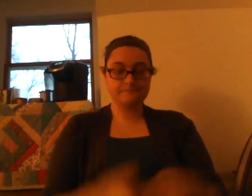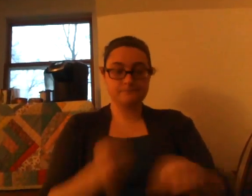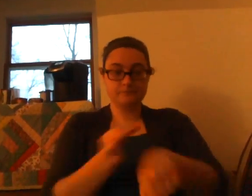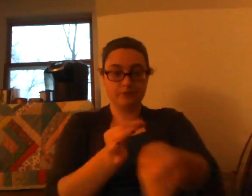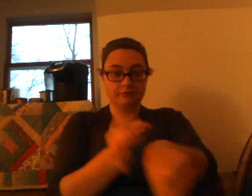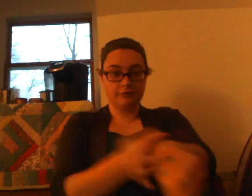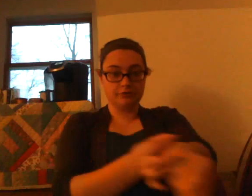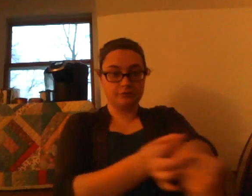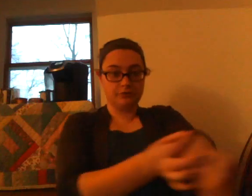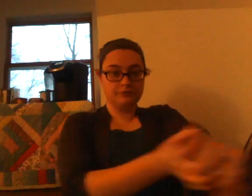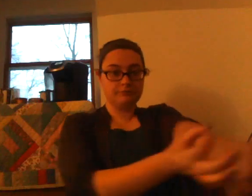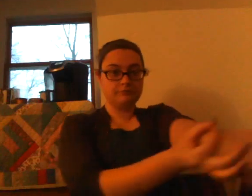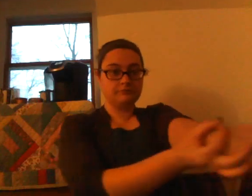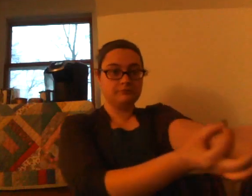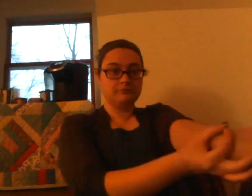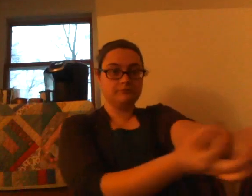Your first one.